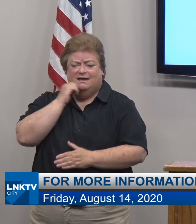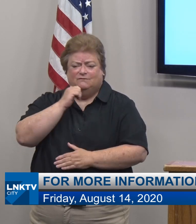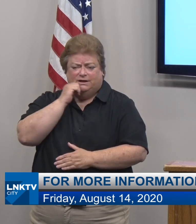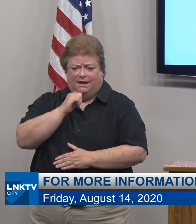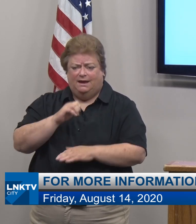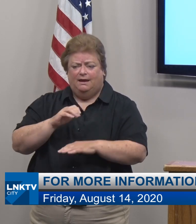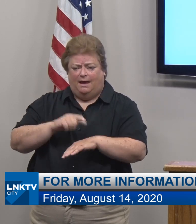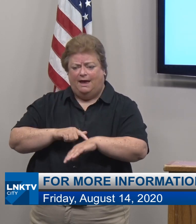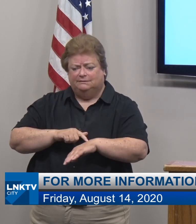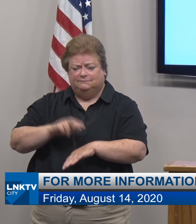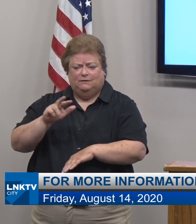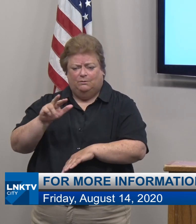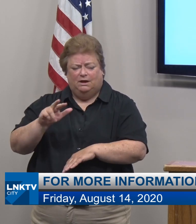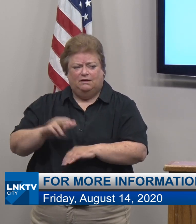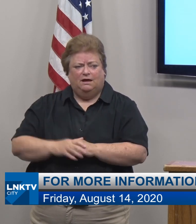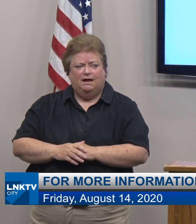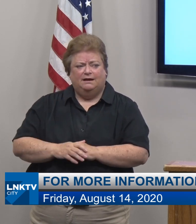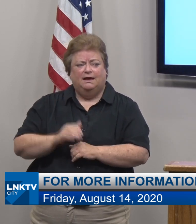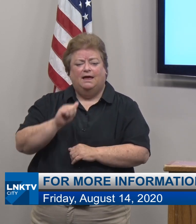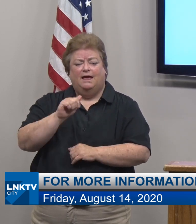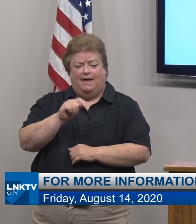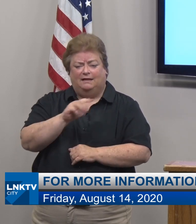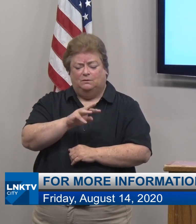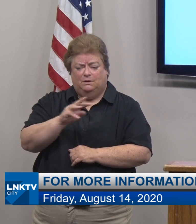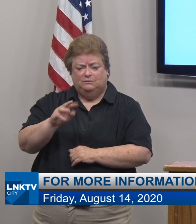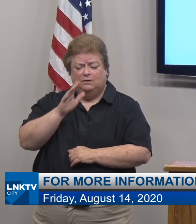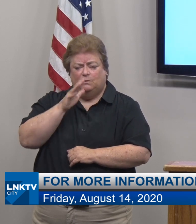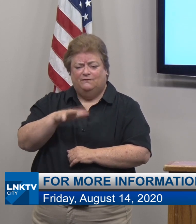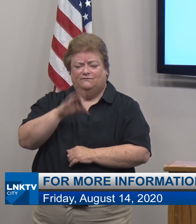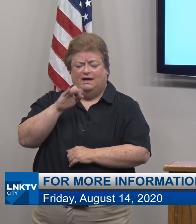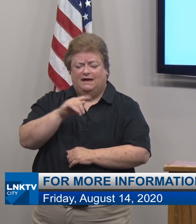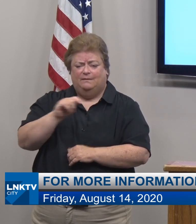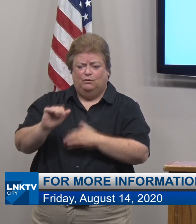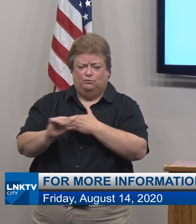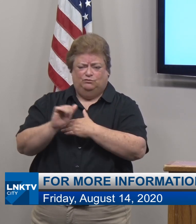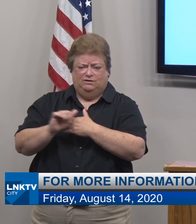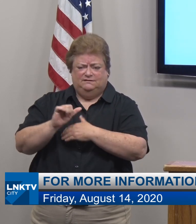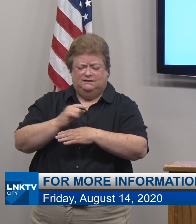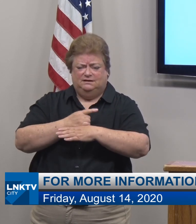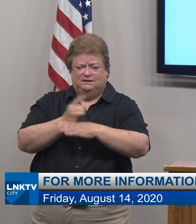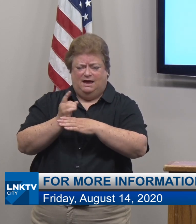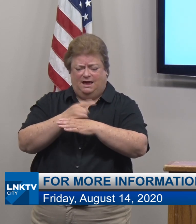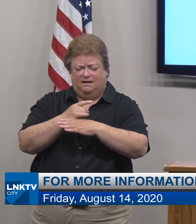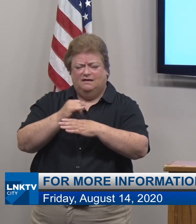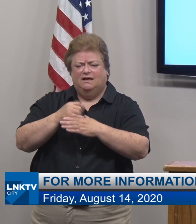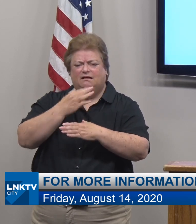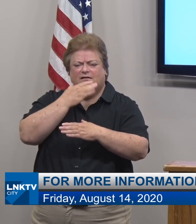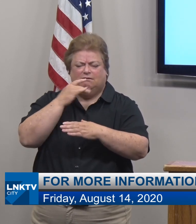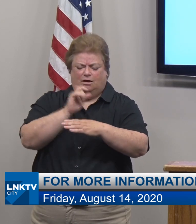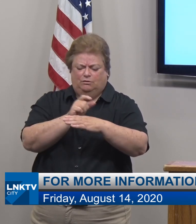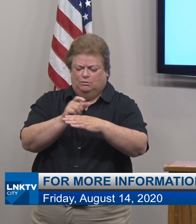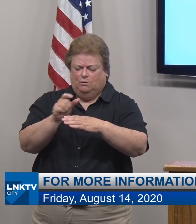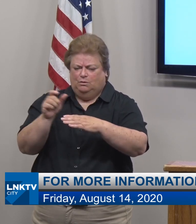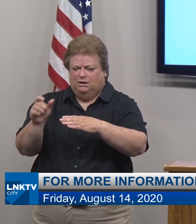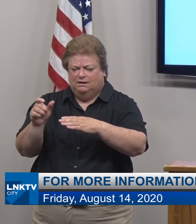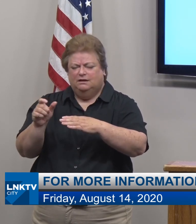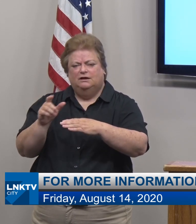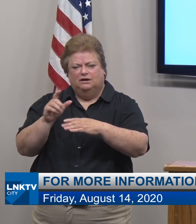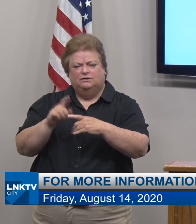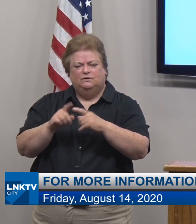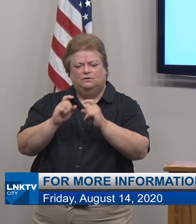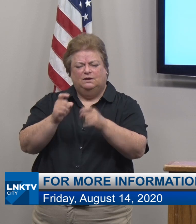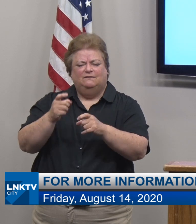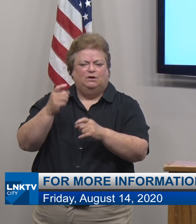time. At our website, you will also find the COVID-19 Risk Dial, which is a color-coded tool that gives our residents